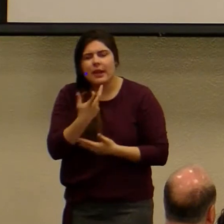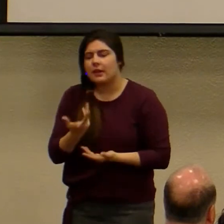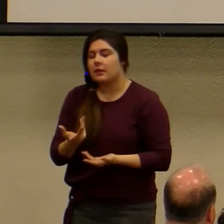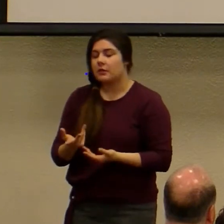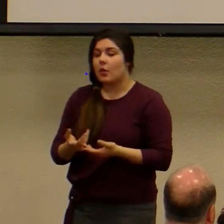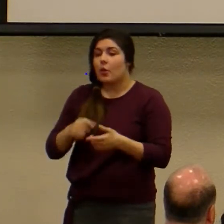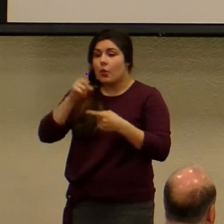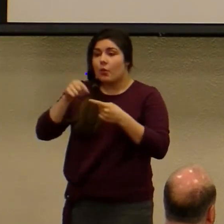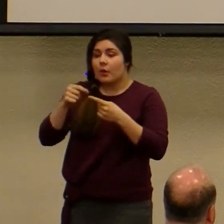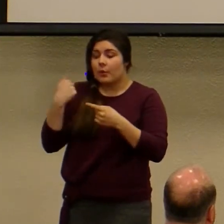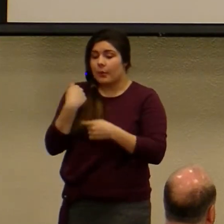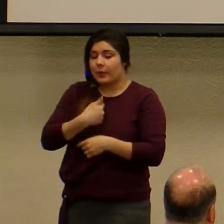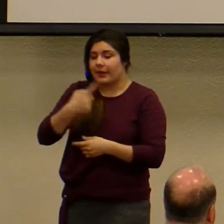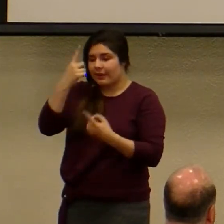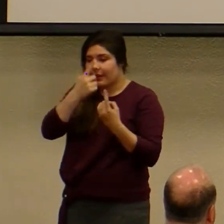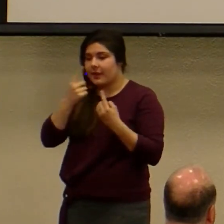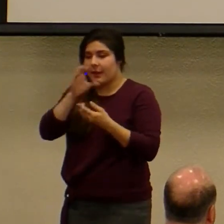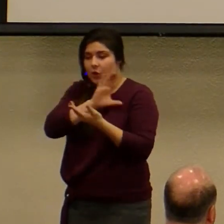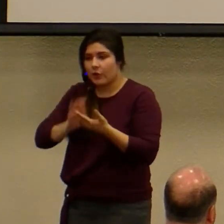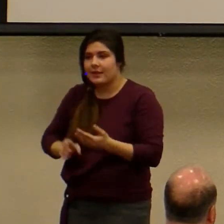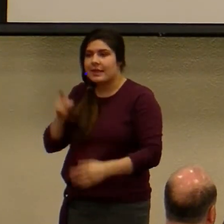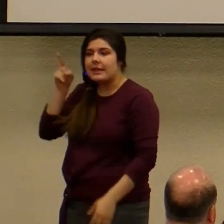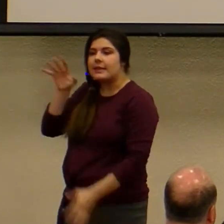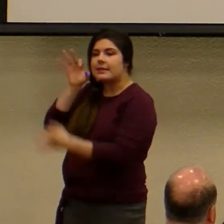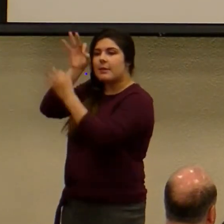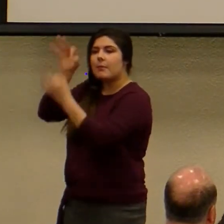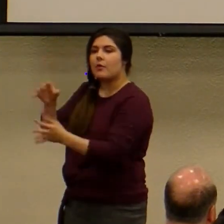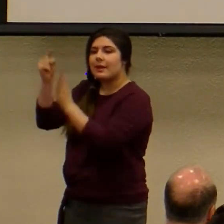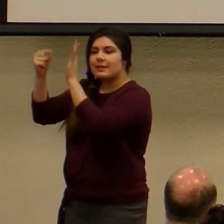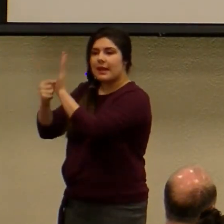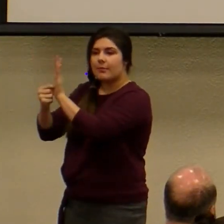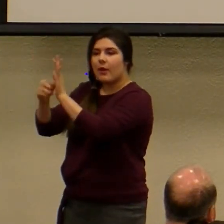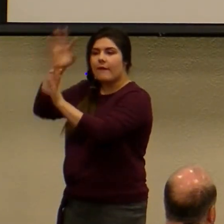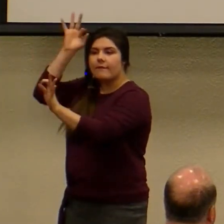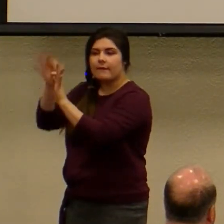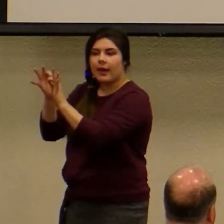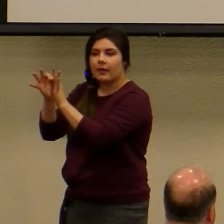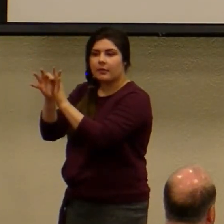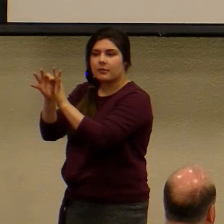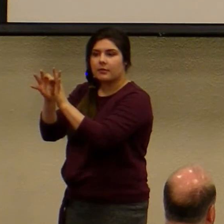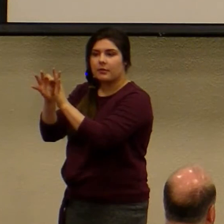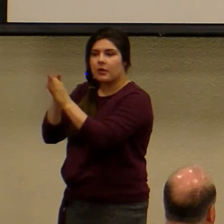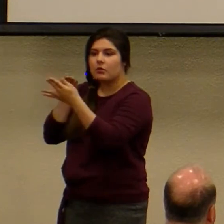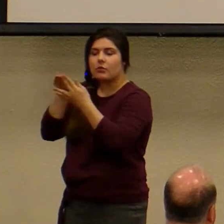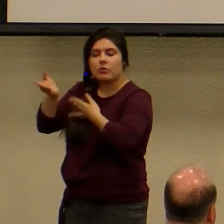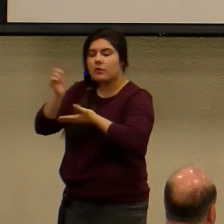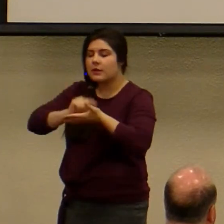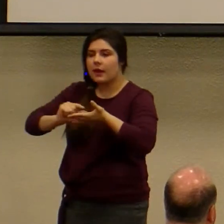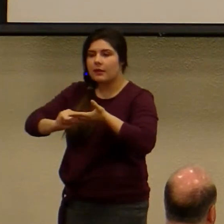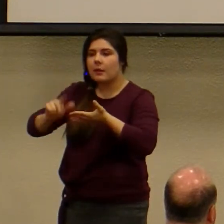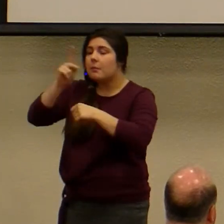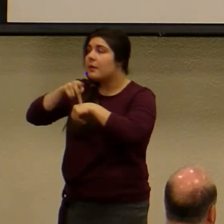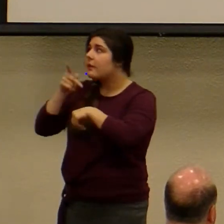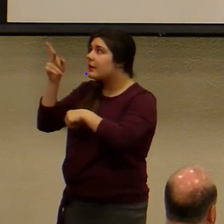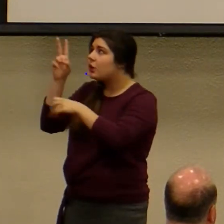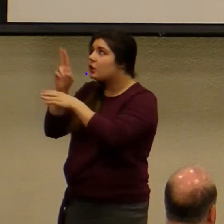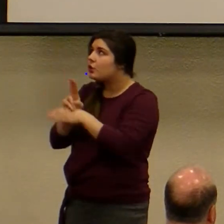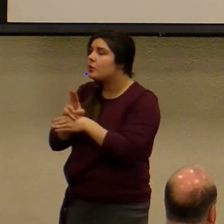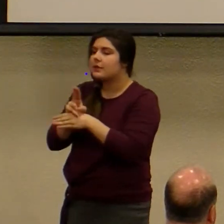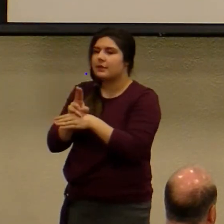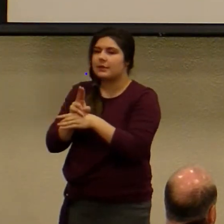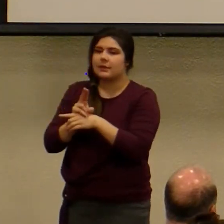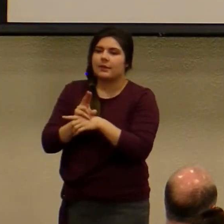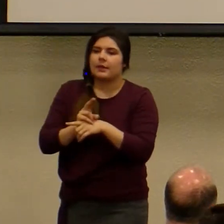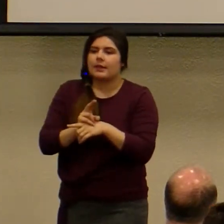to remind ourselves, number one, he is the perfect example of what faith is all about. Throughout the text, Peter will use the